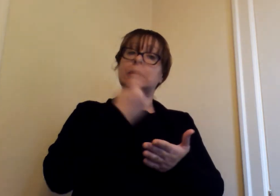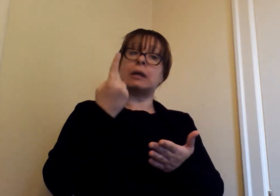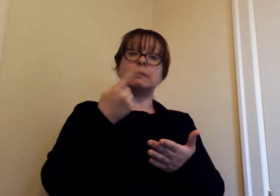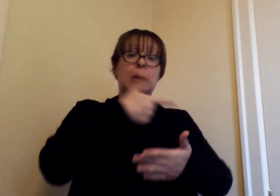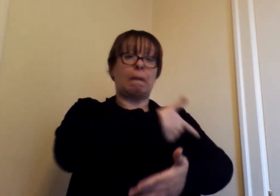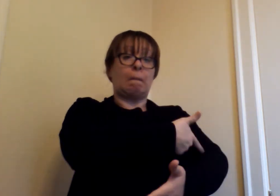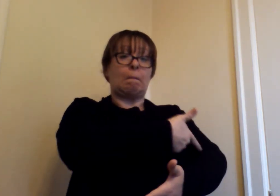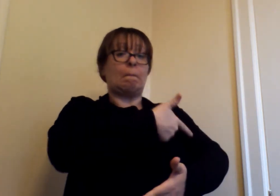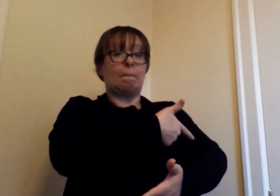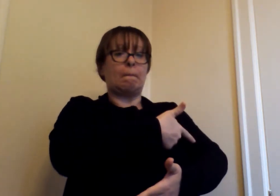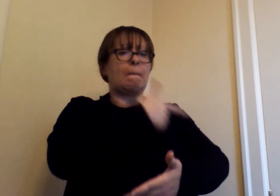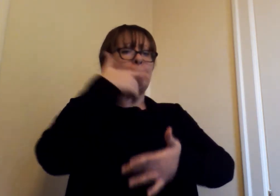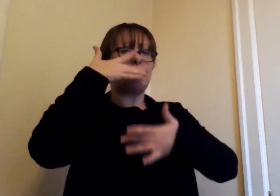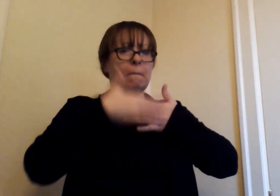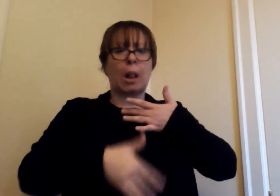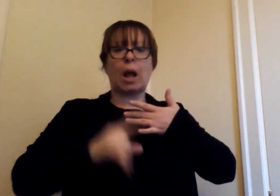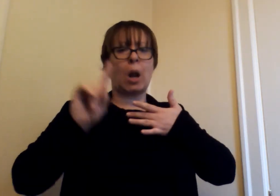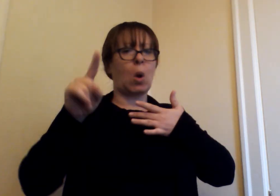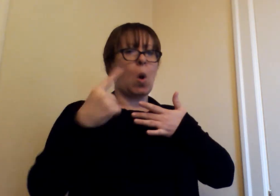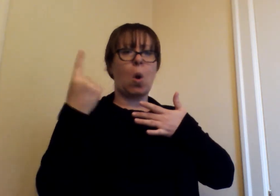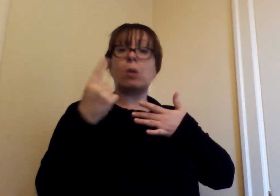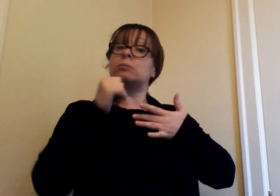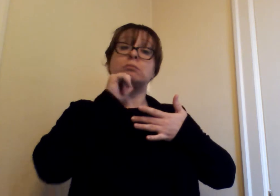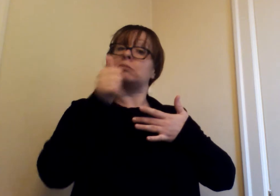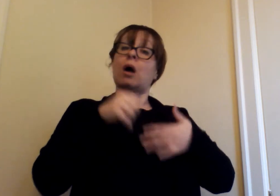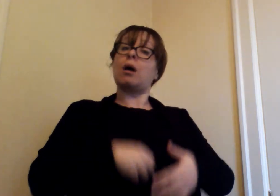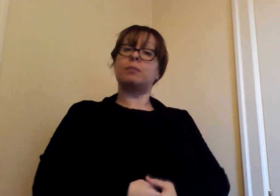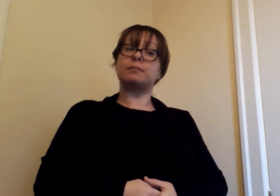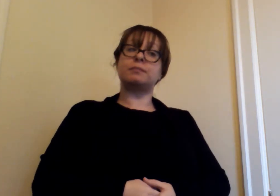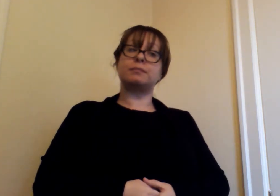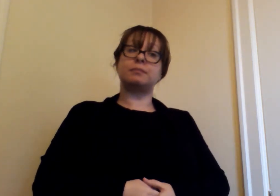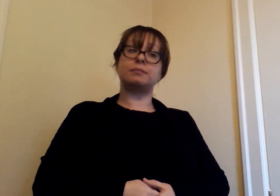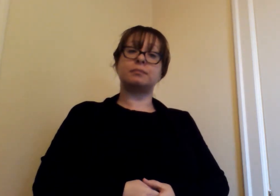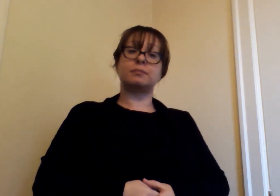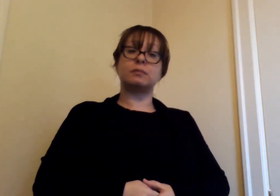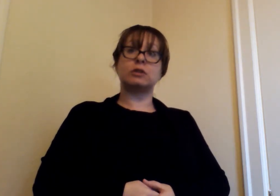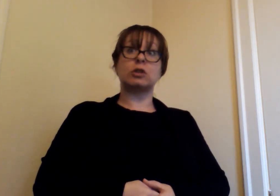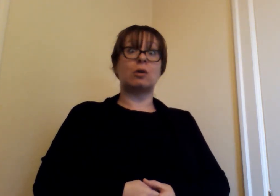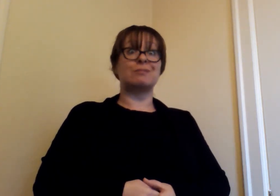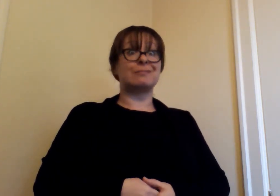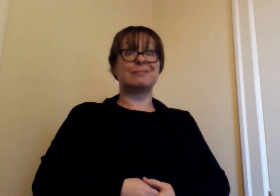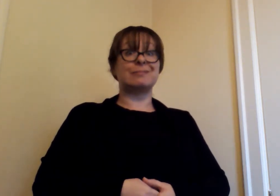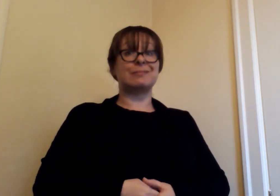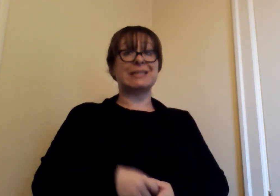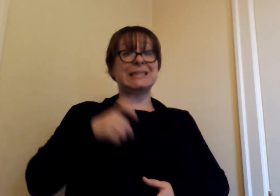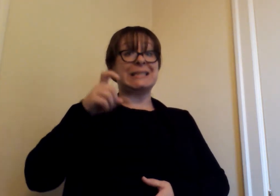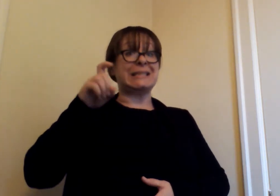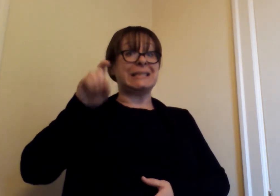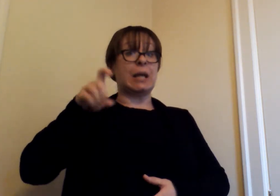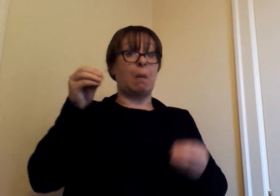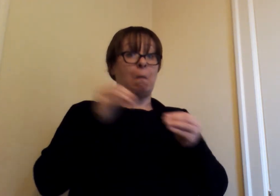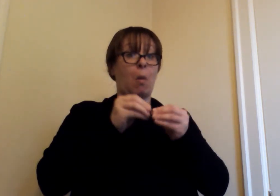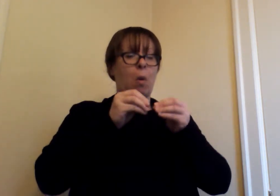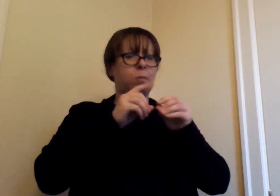as 10 tubes in a single draw, and this requires even greater skill and careful planning to complete successfully.